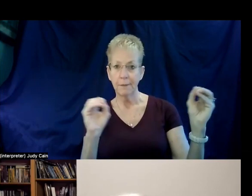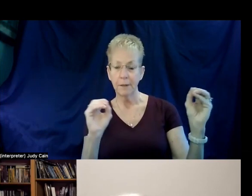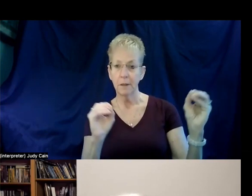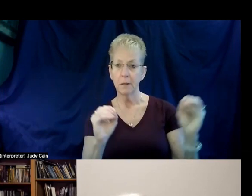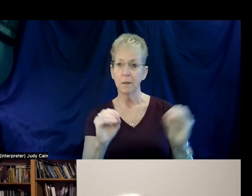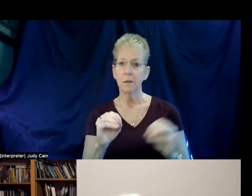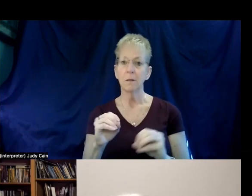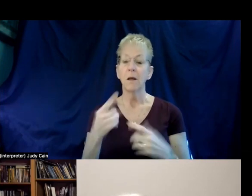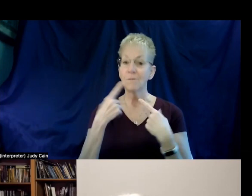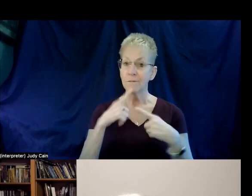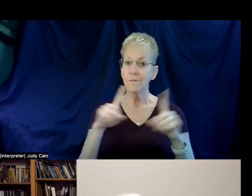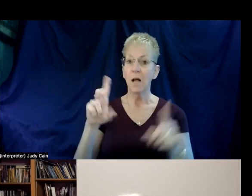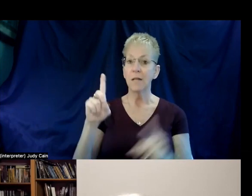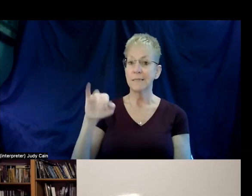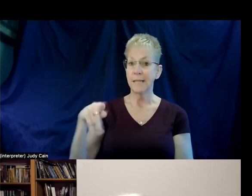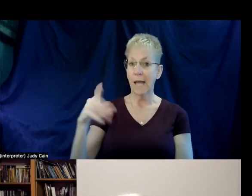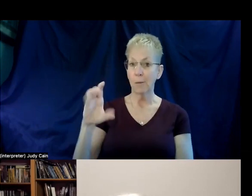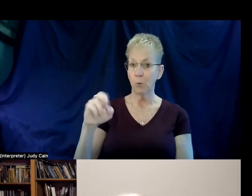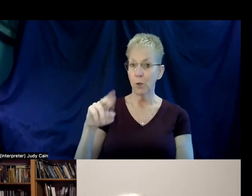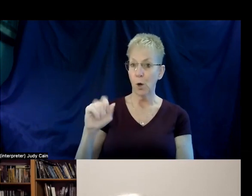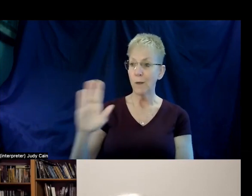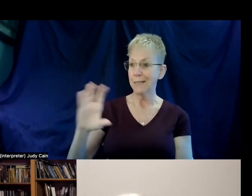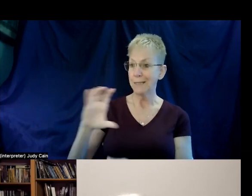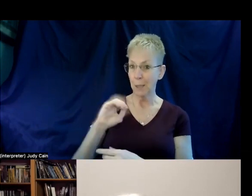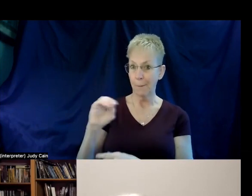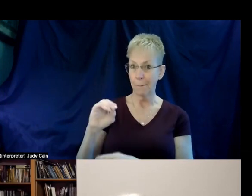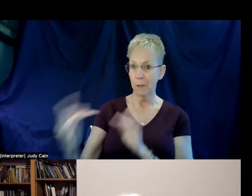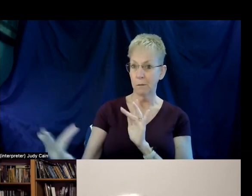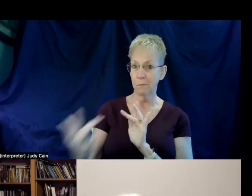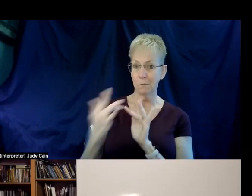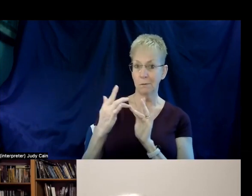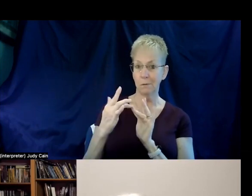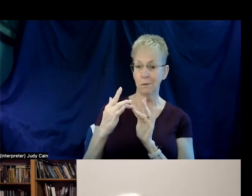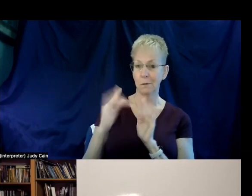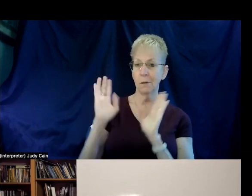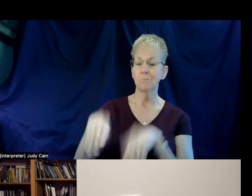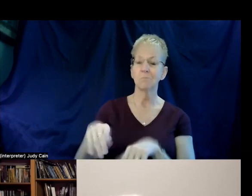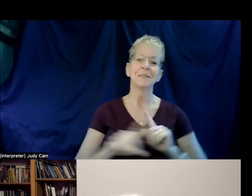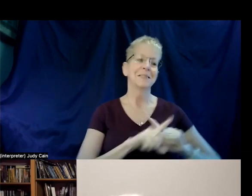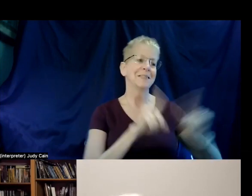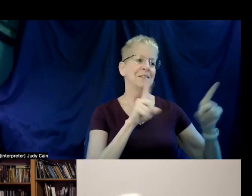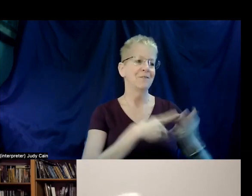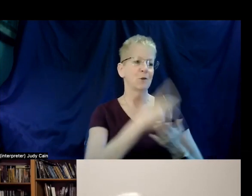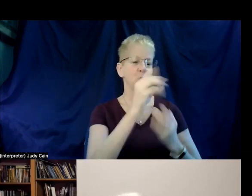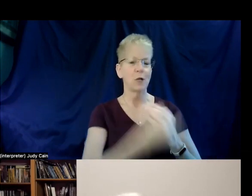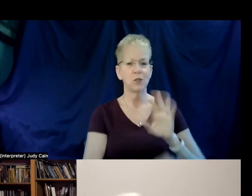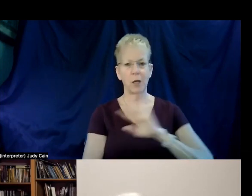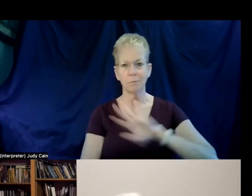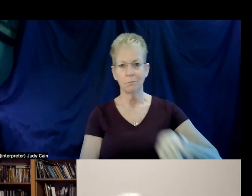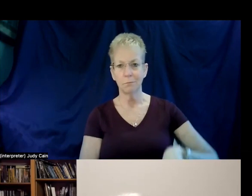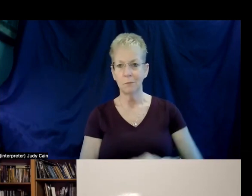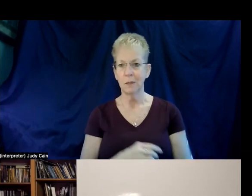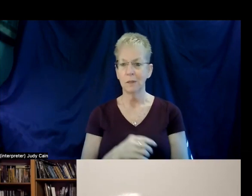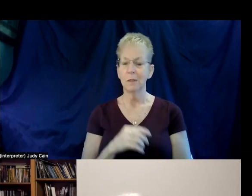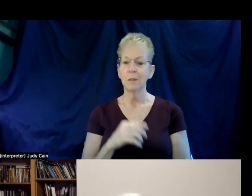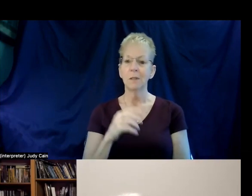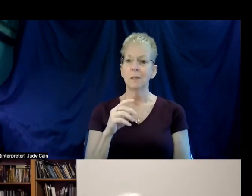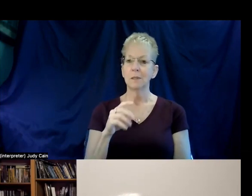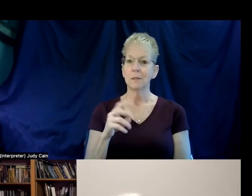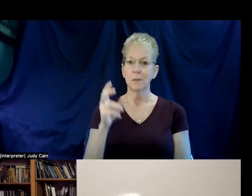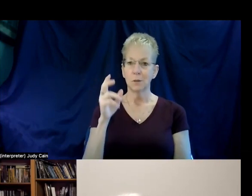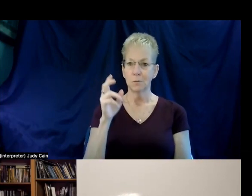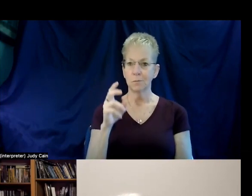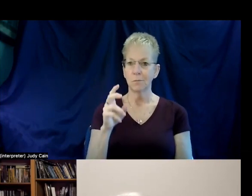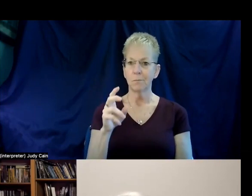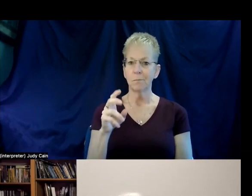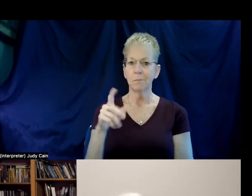DiCaprio's company got back and said, well, Leonardo decided on a darker project. So that's when a year later, The Departed